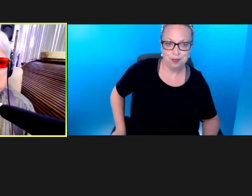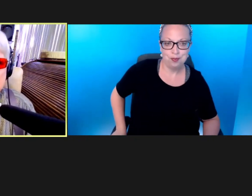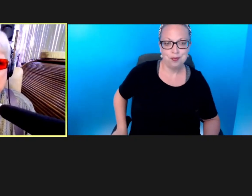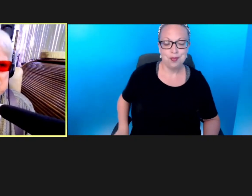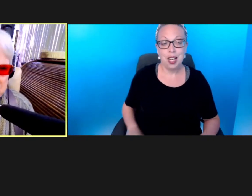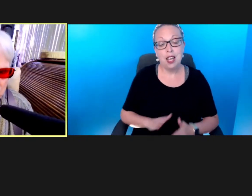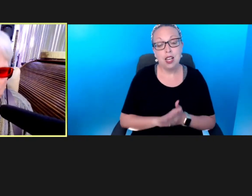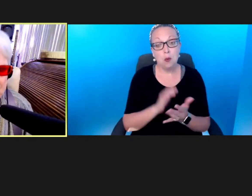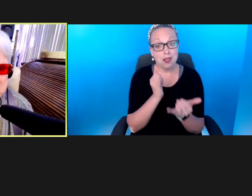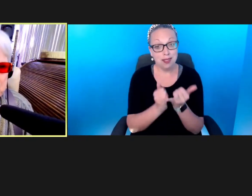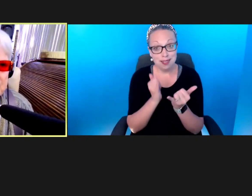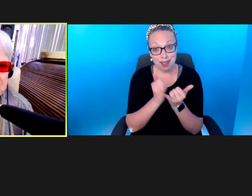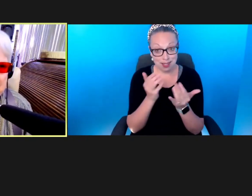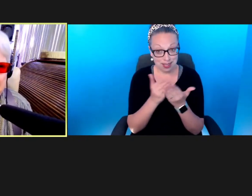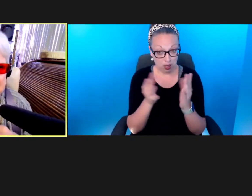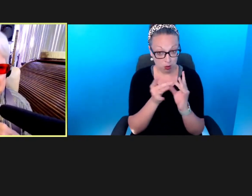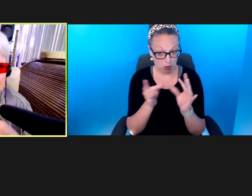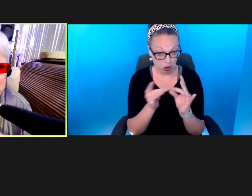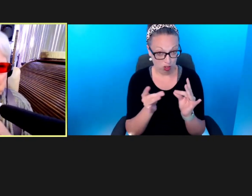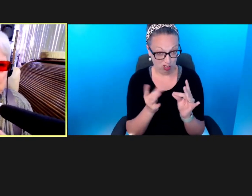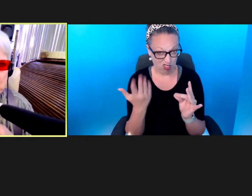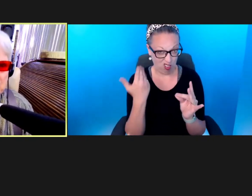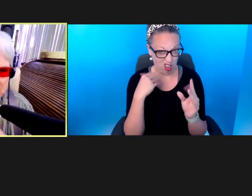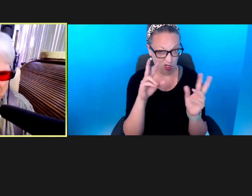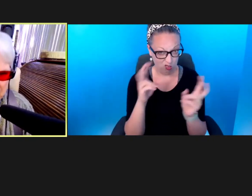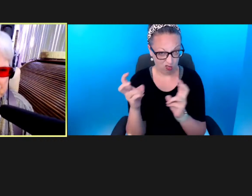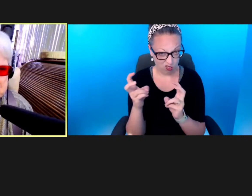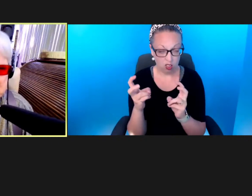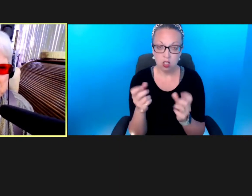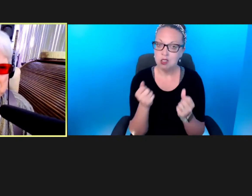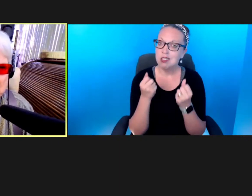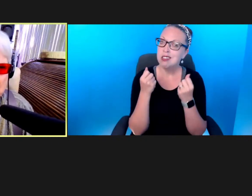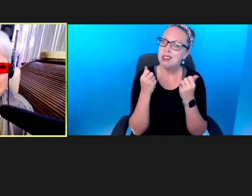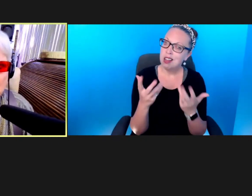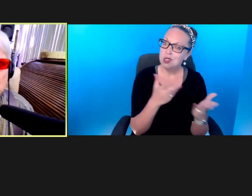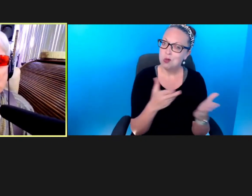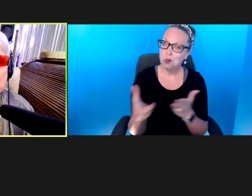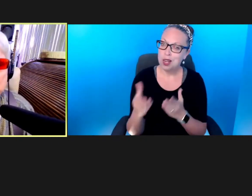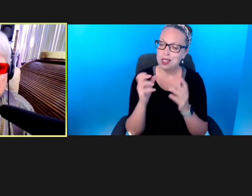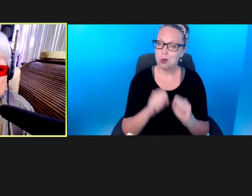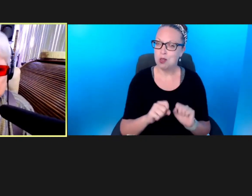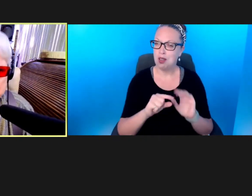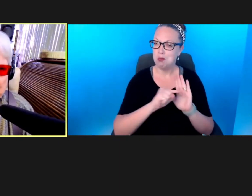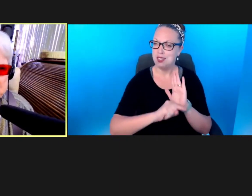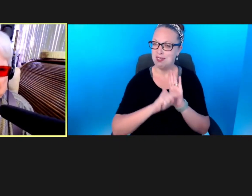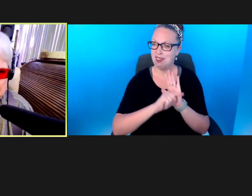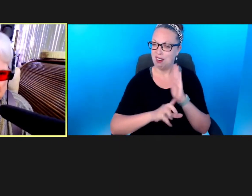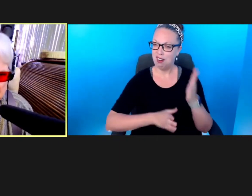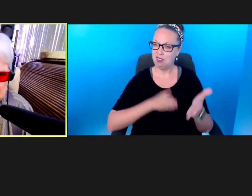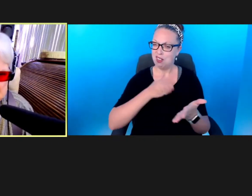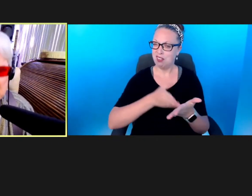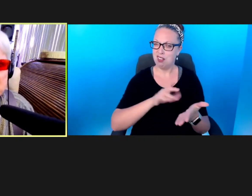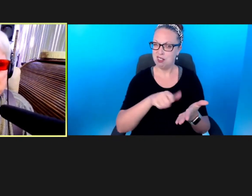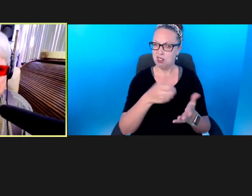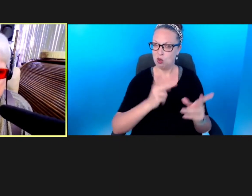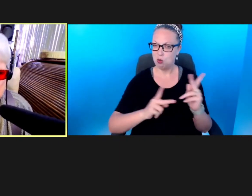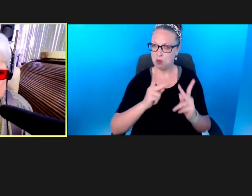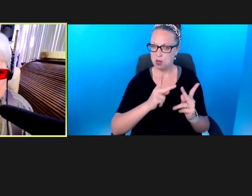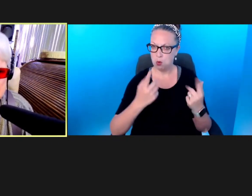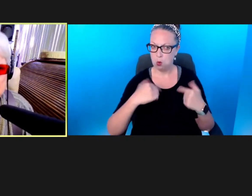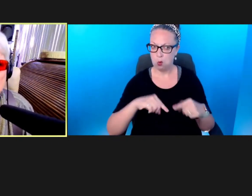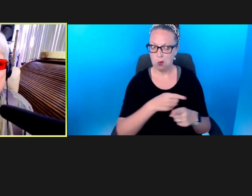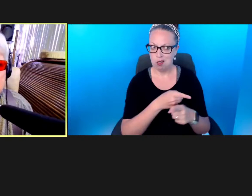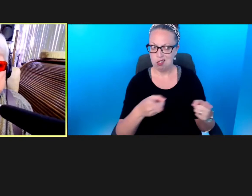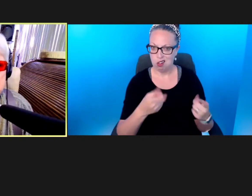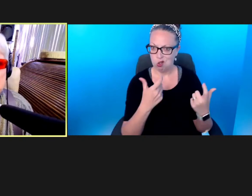topic is there are several ways we can negate other people in conversation or when they're trying to express their